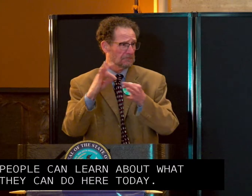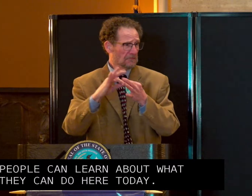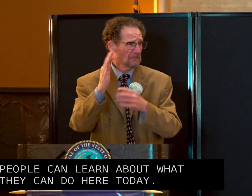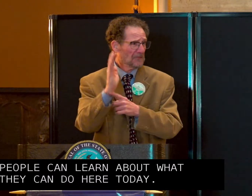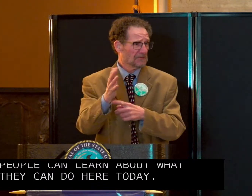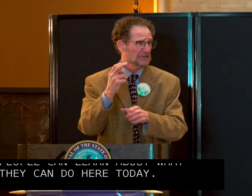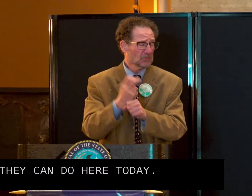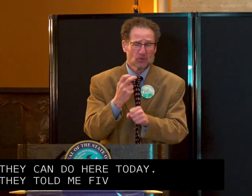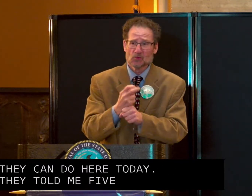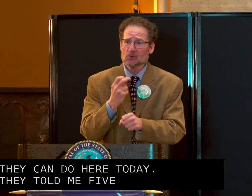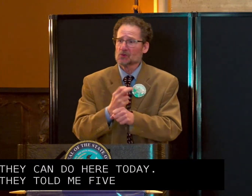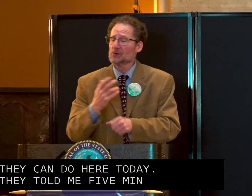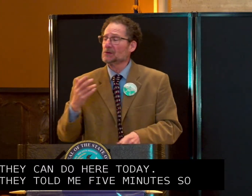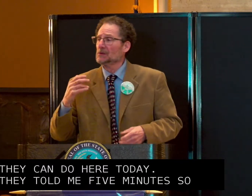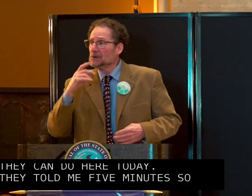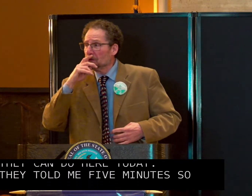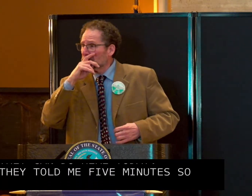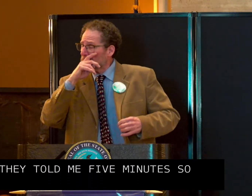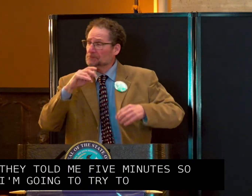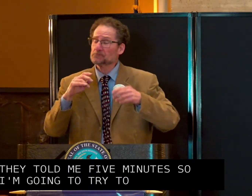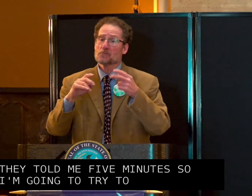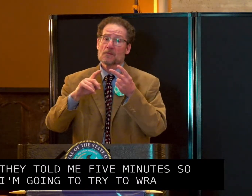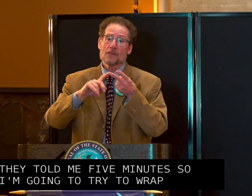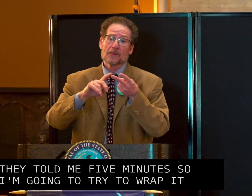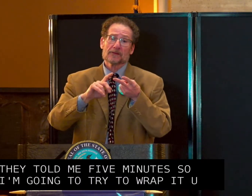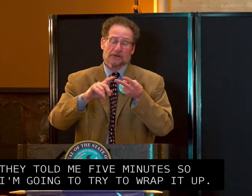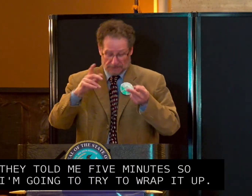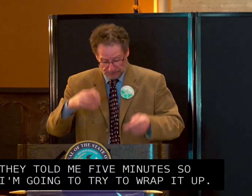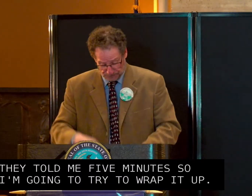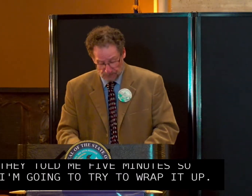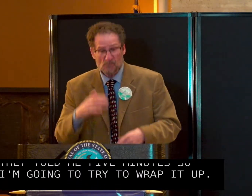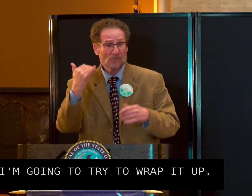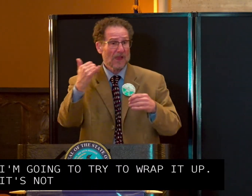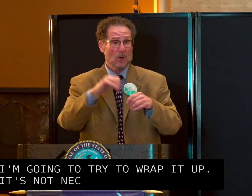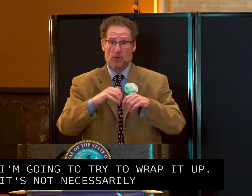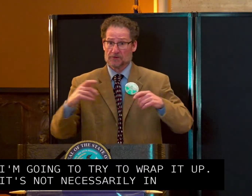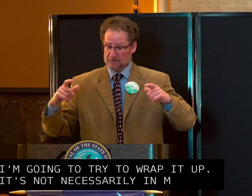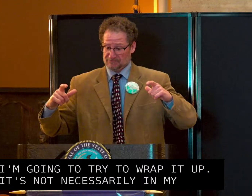so I'm going to try to wrap it up. It's not necessarily in my nature to do so, but here I go.